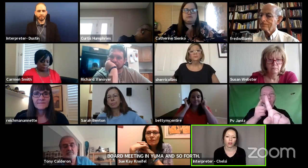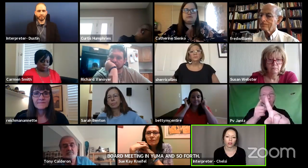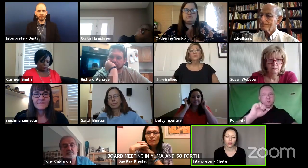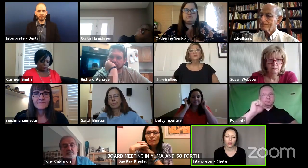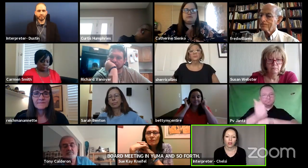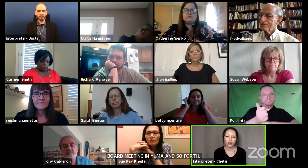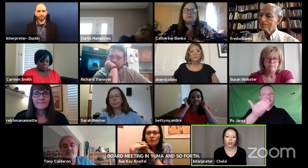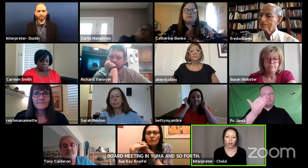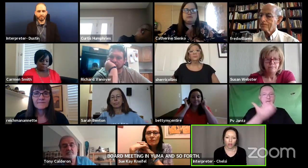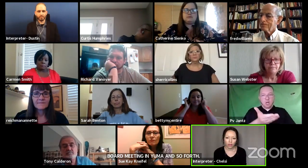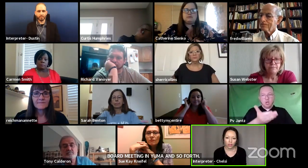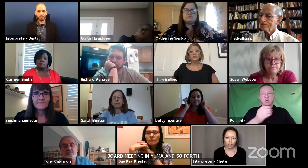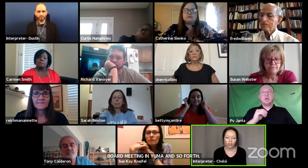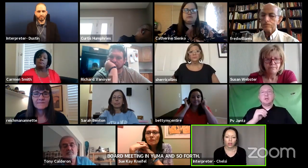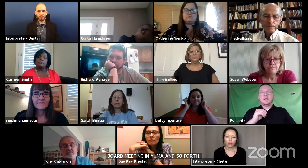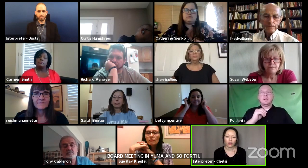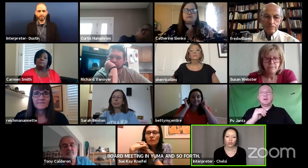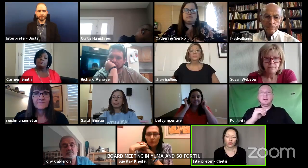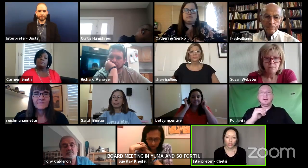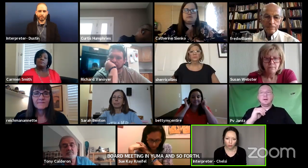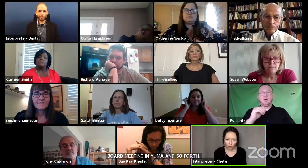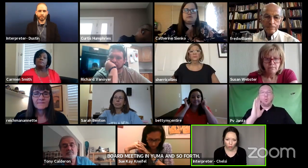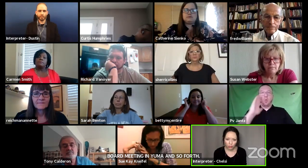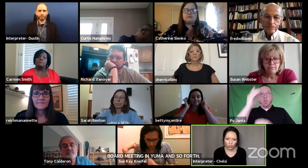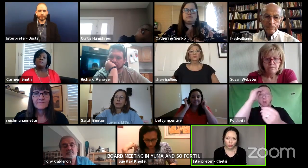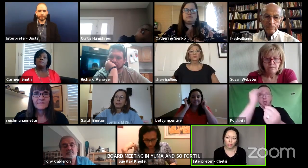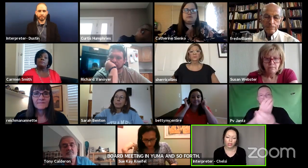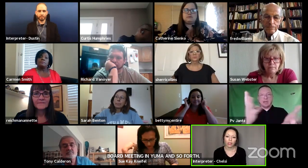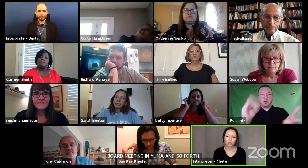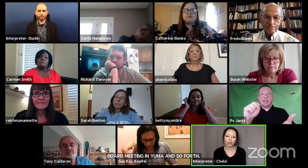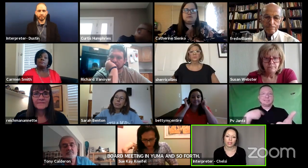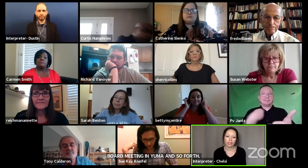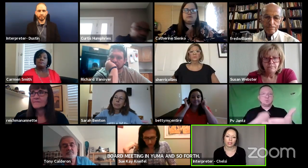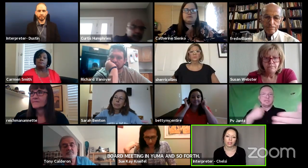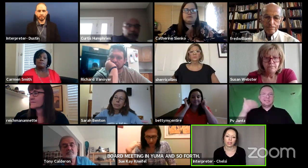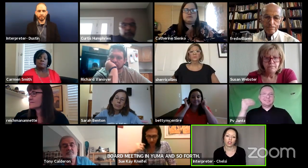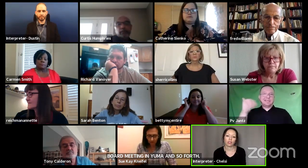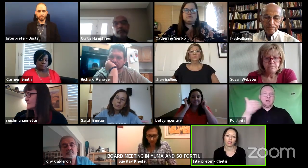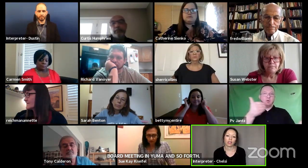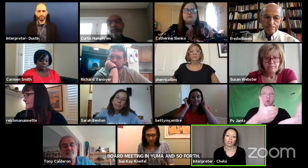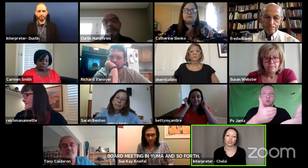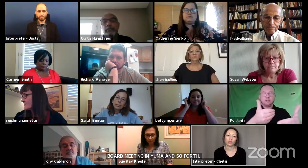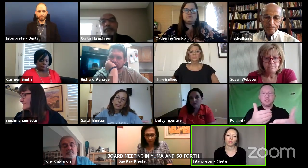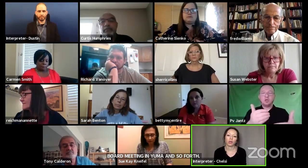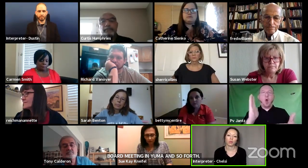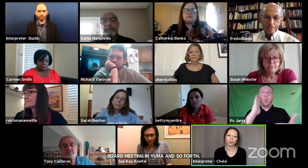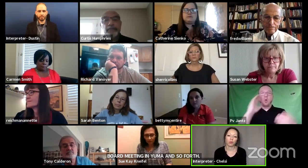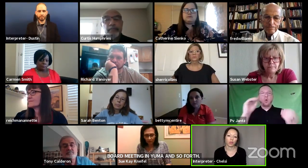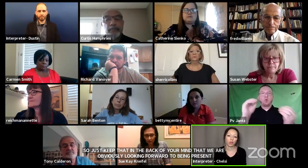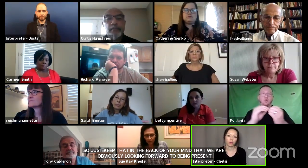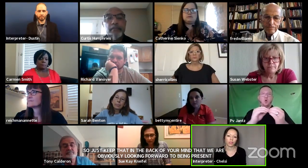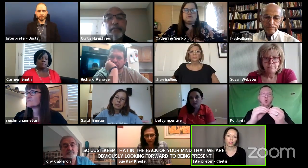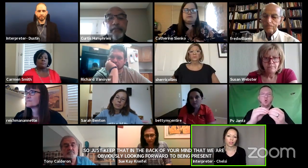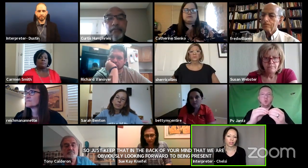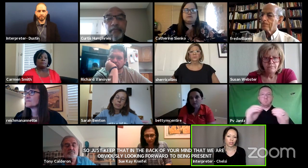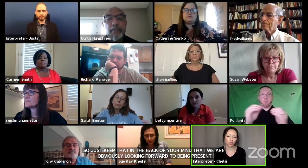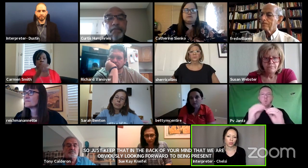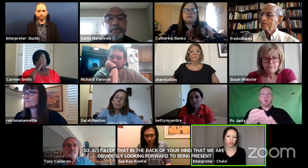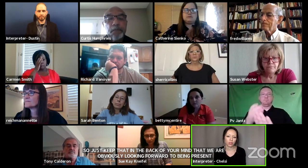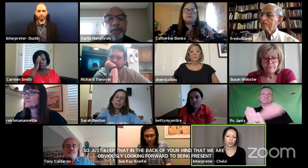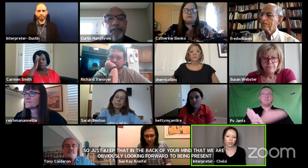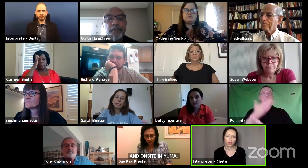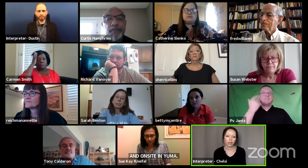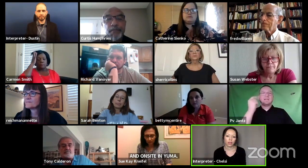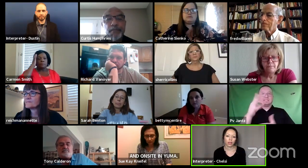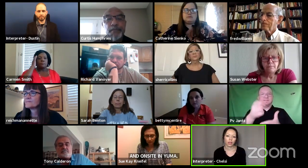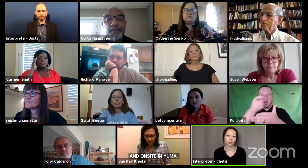we are obviously looking forward to being present and on site in Yuma, but we won't know until it gets